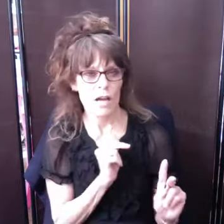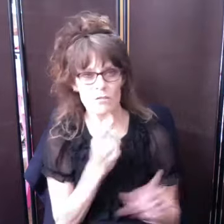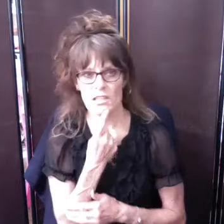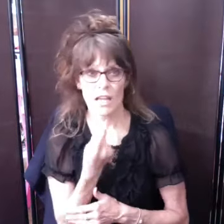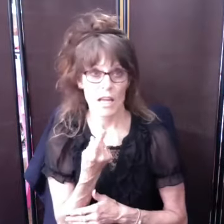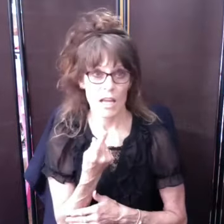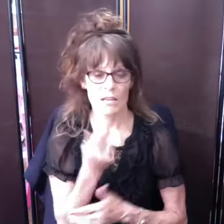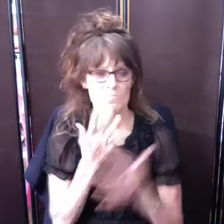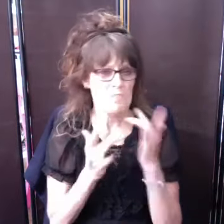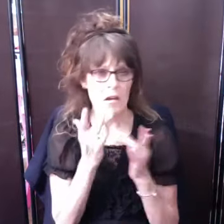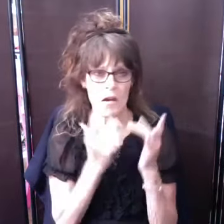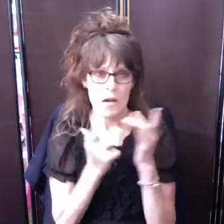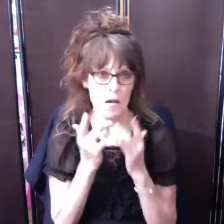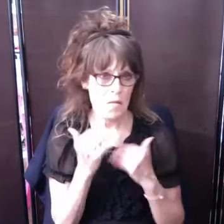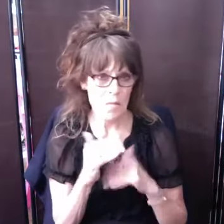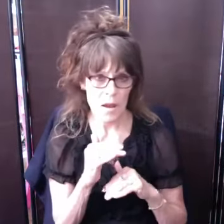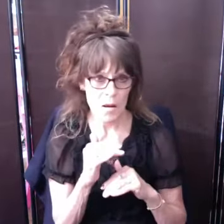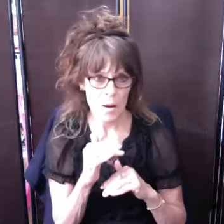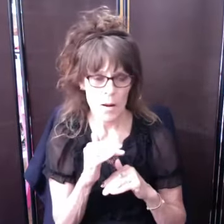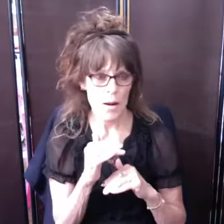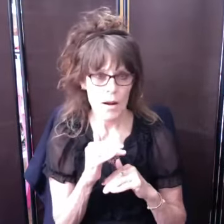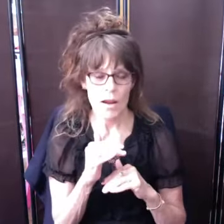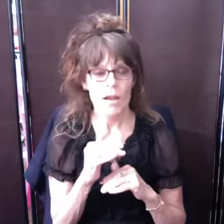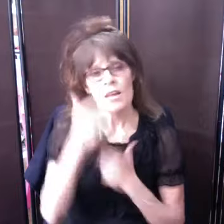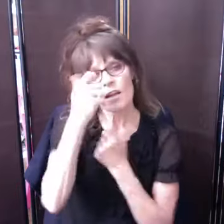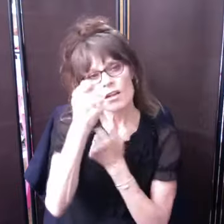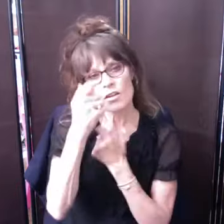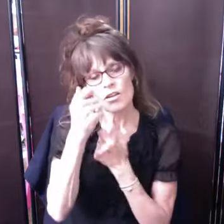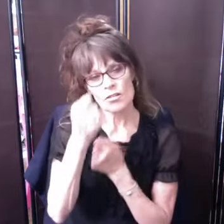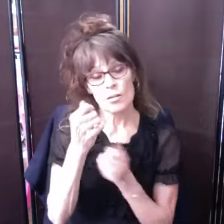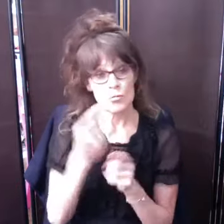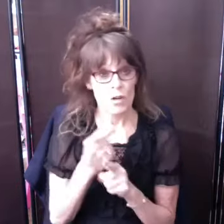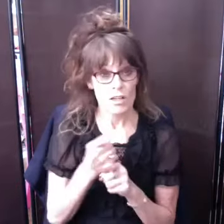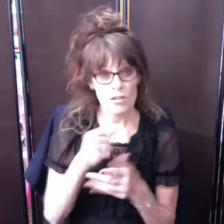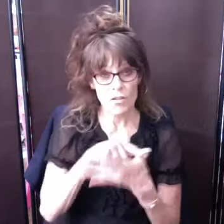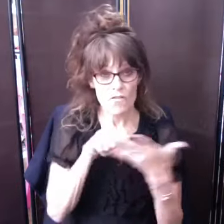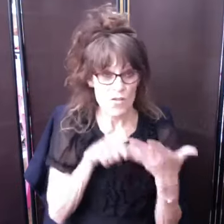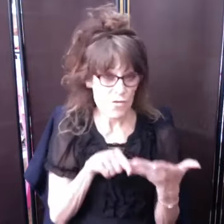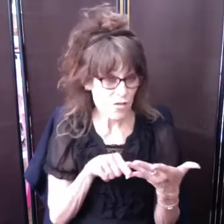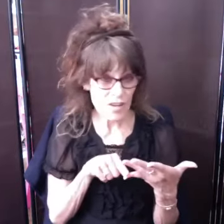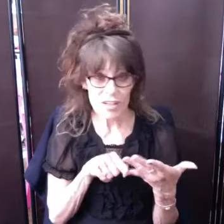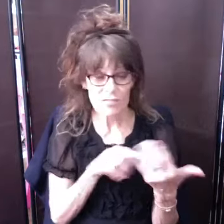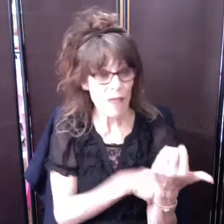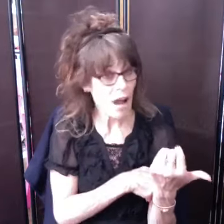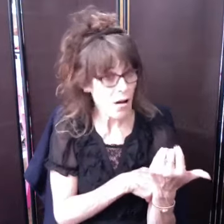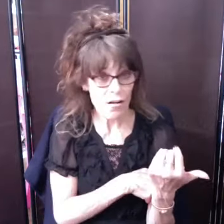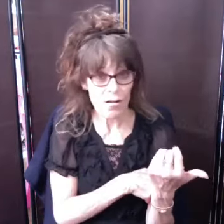minimum. You know, it's an interesting deal, right? There are a couple of things that are just as powerful as anything else to talk about the disease